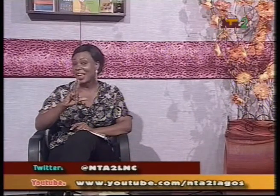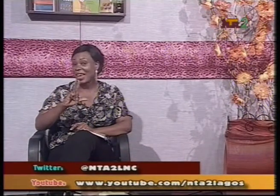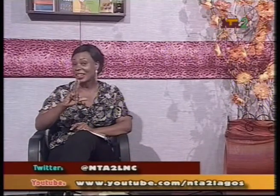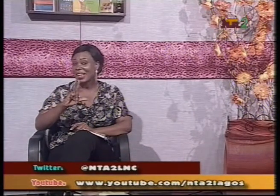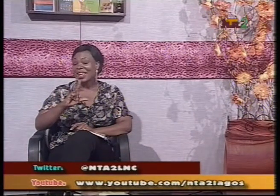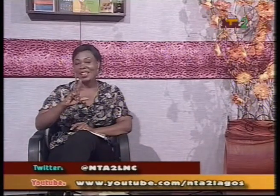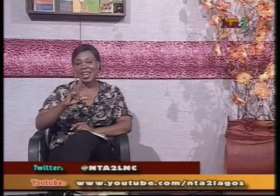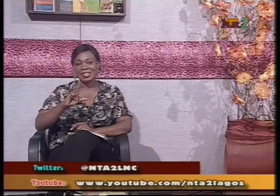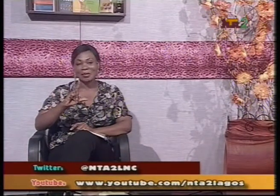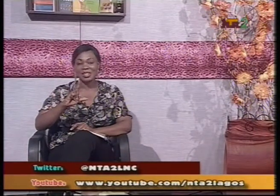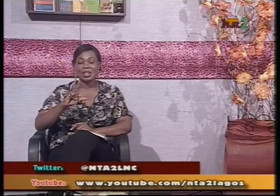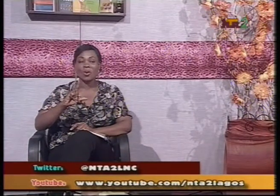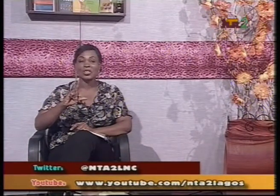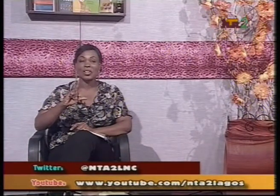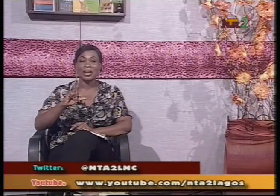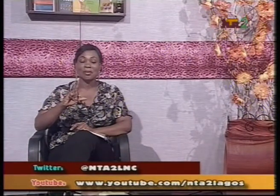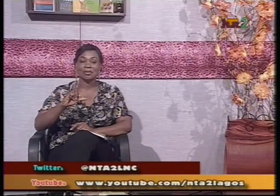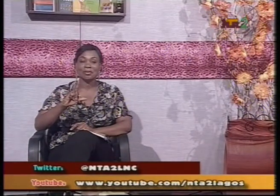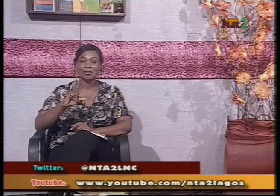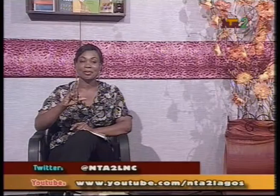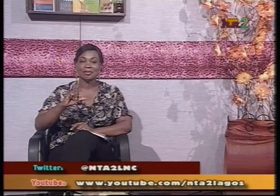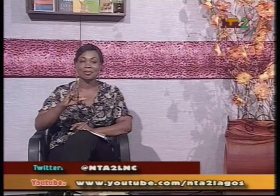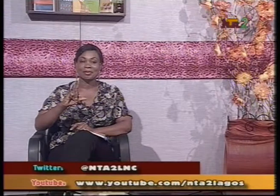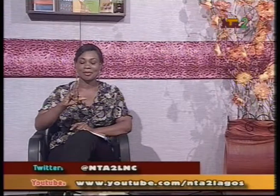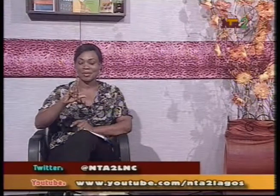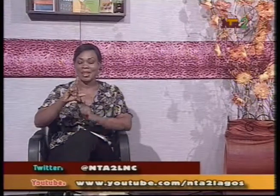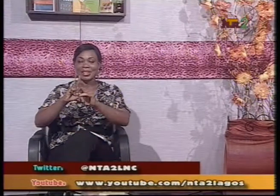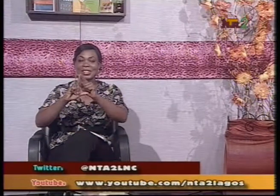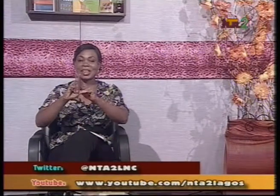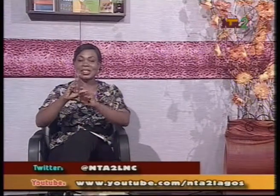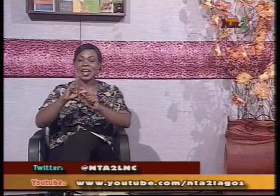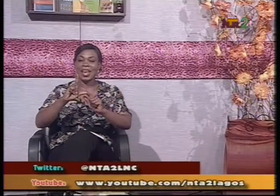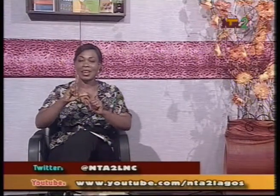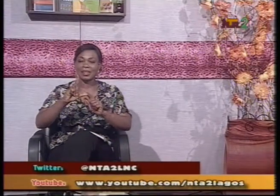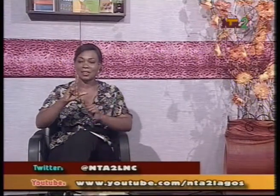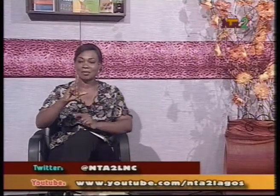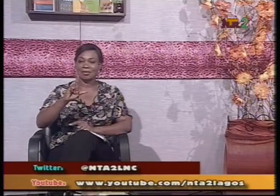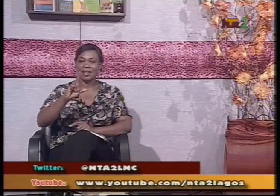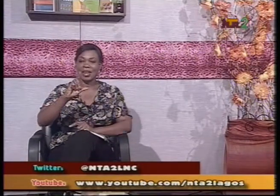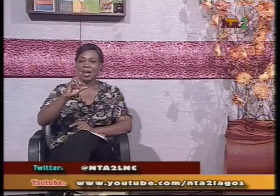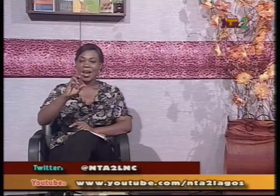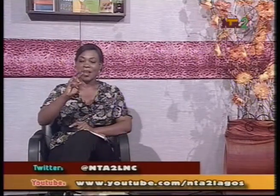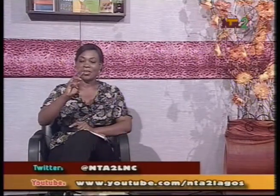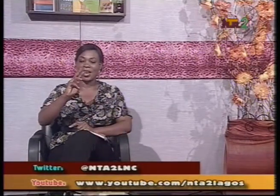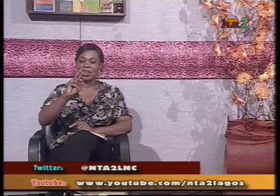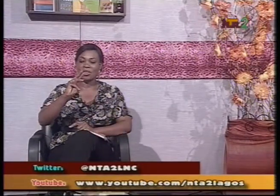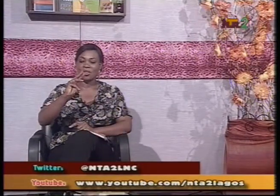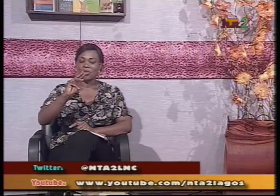Hello? Yes, I'm listening. What's your name? This is letter L. And then you